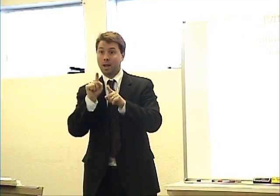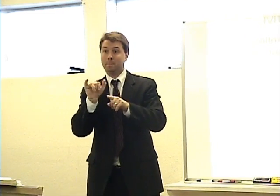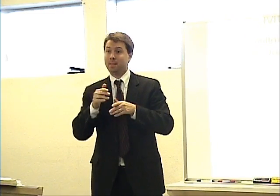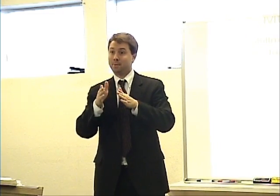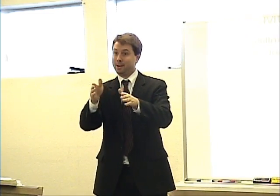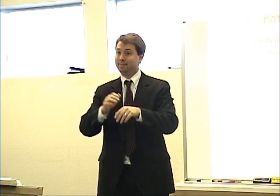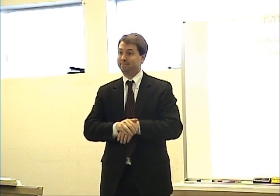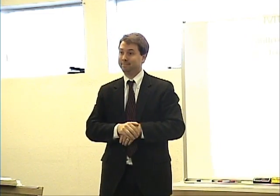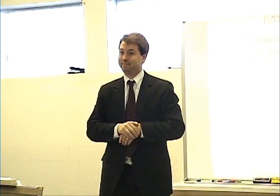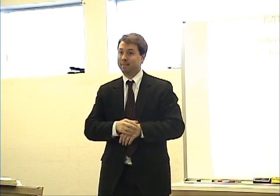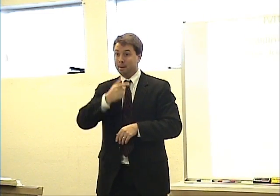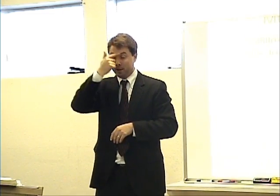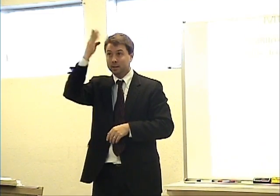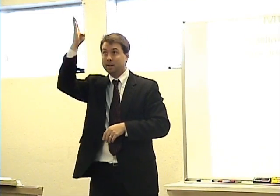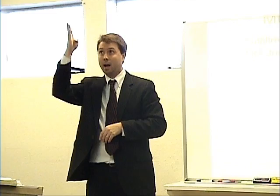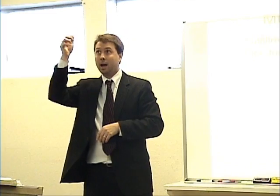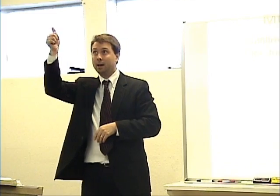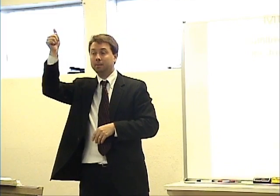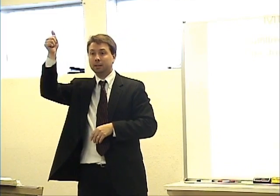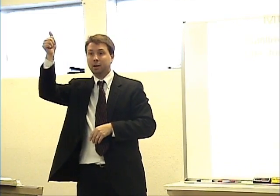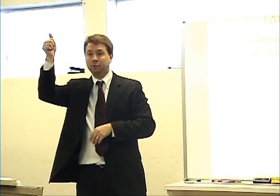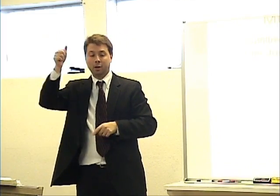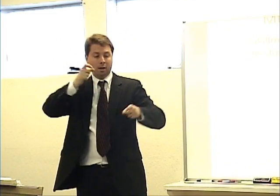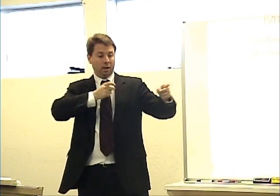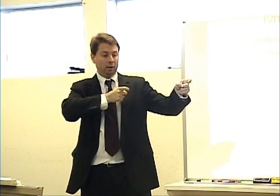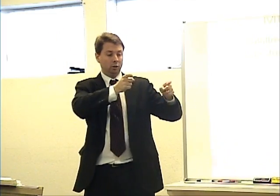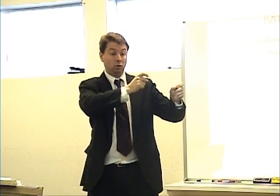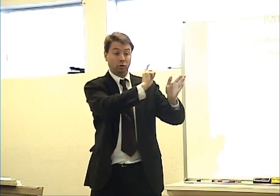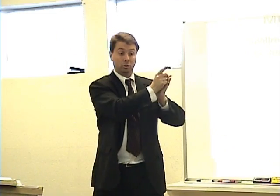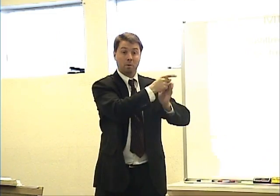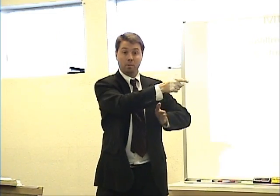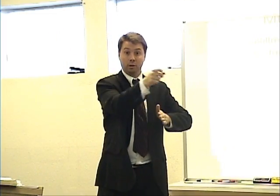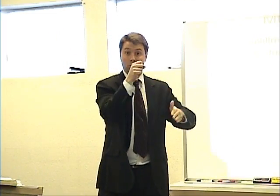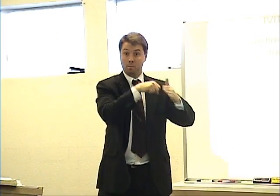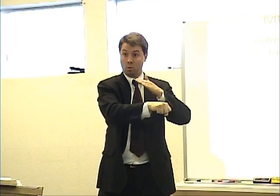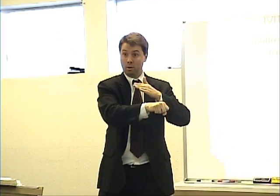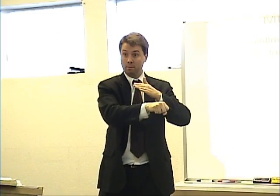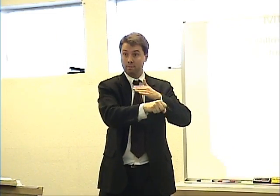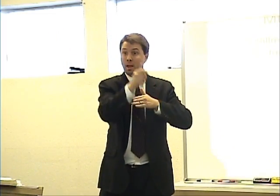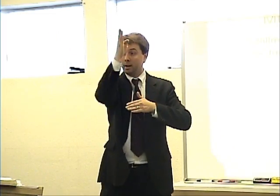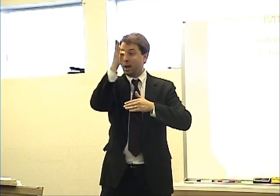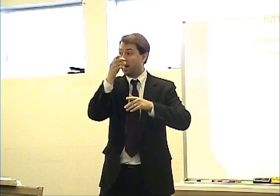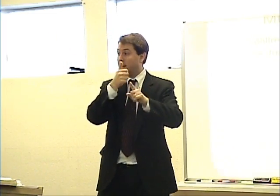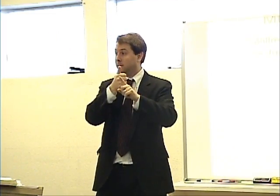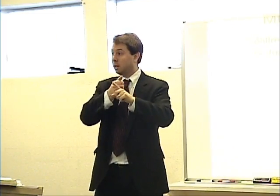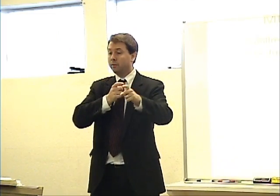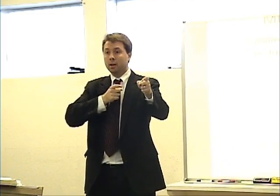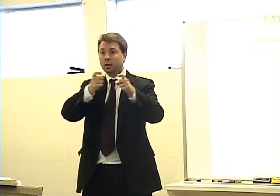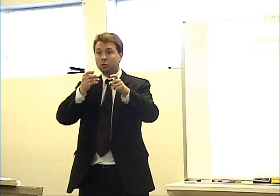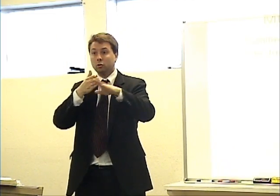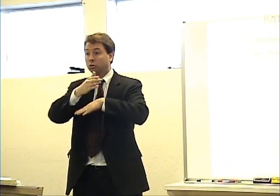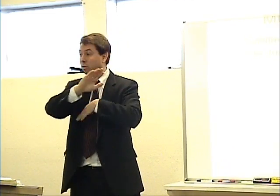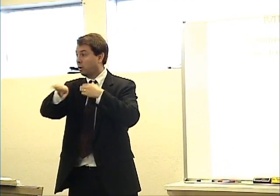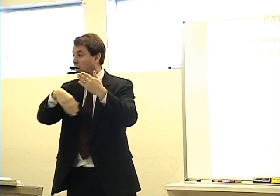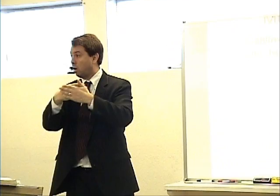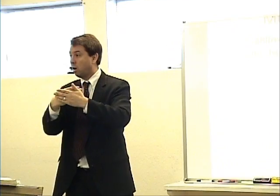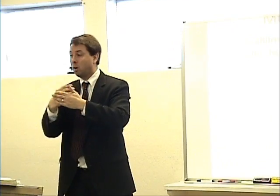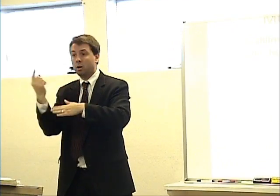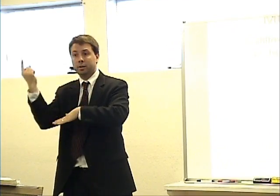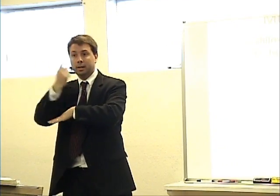happen. Because God himself controls the moment you are born. God himself controls over all the